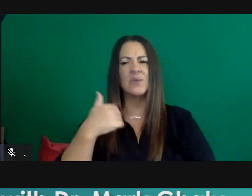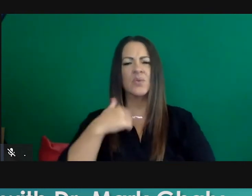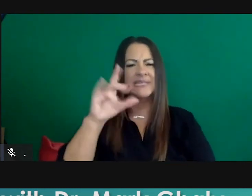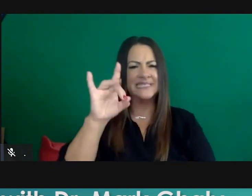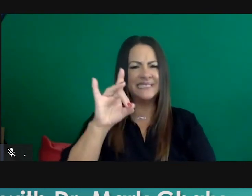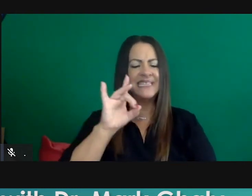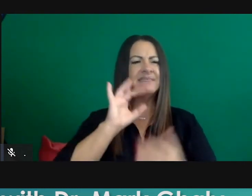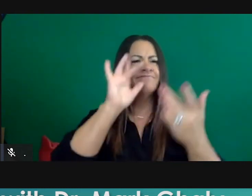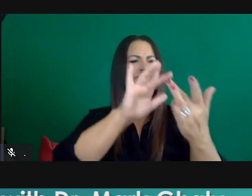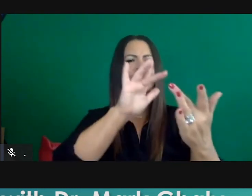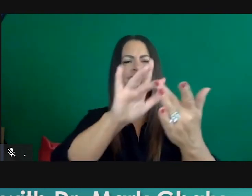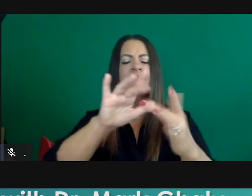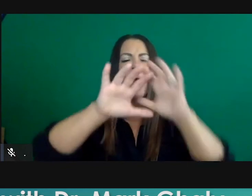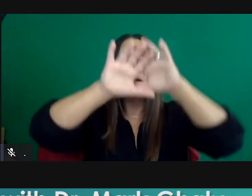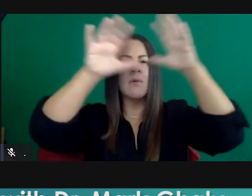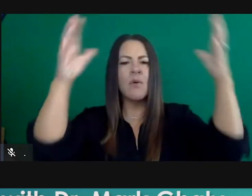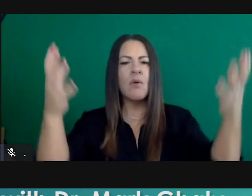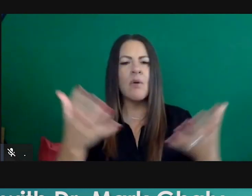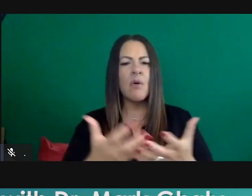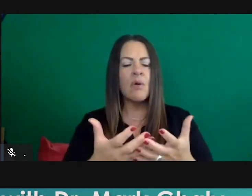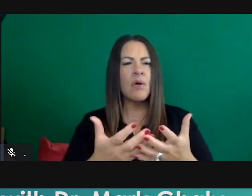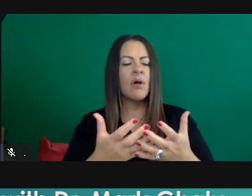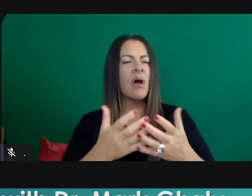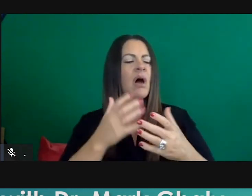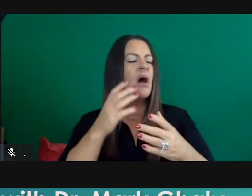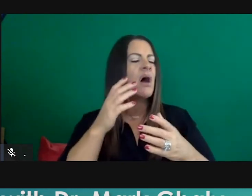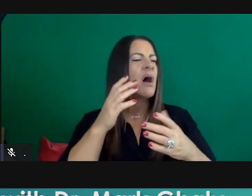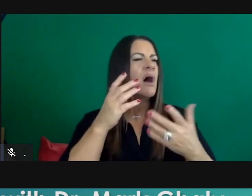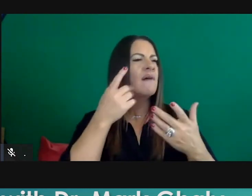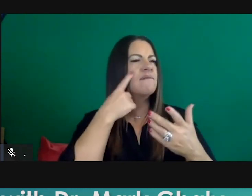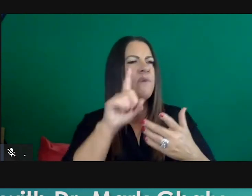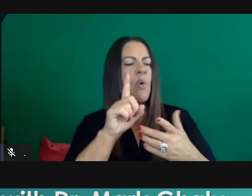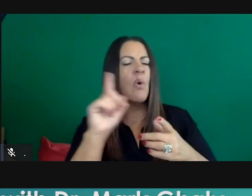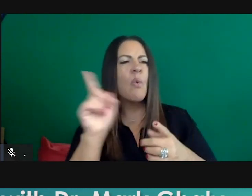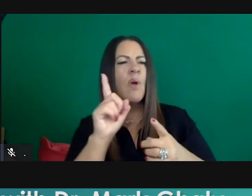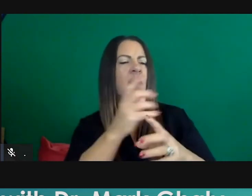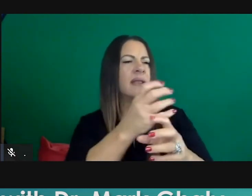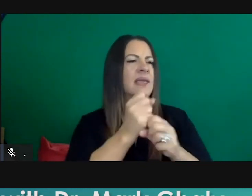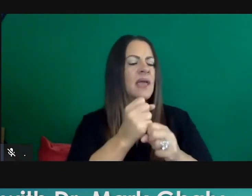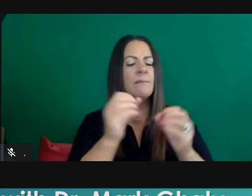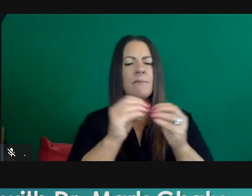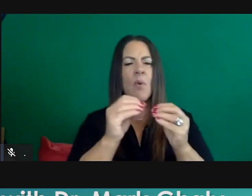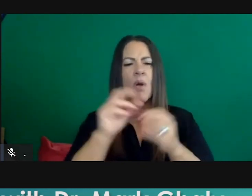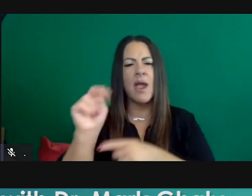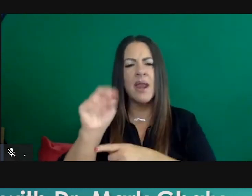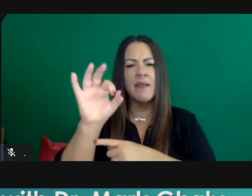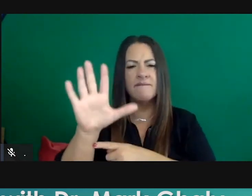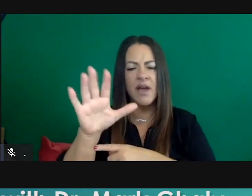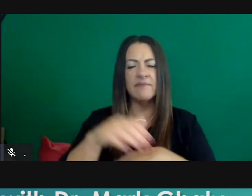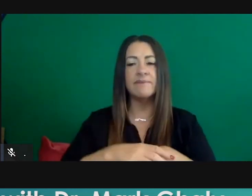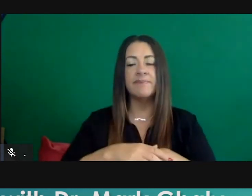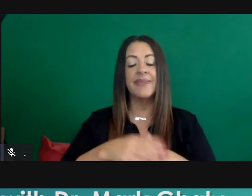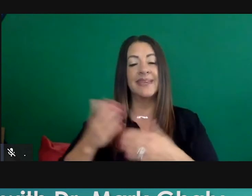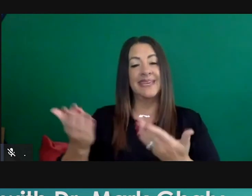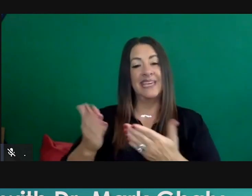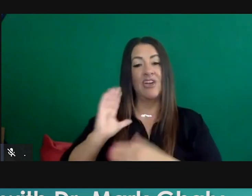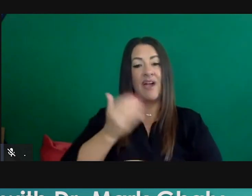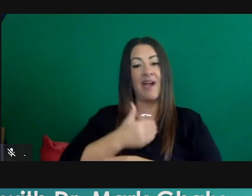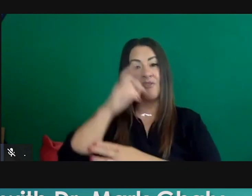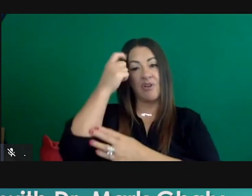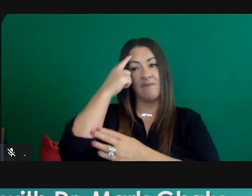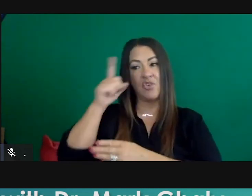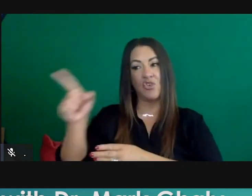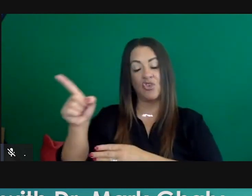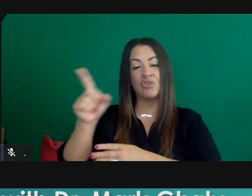our global partners to identify supply chain for these masks. The governor, under his leadership, working closely